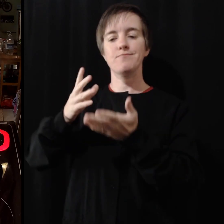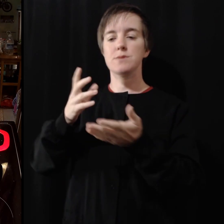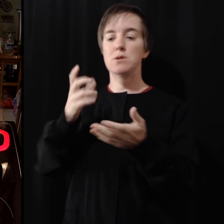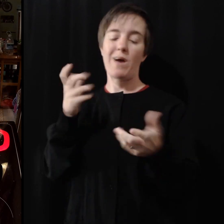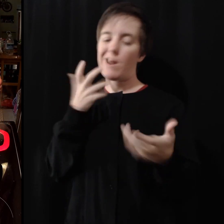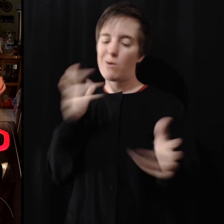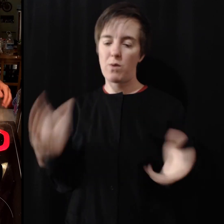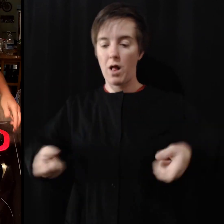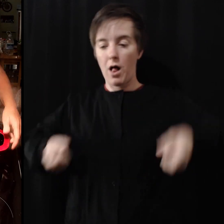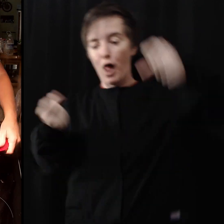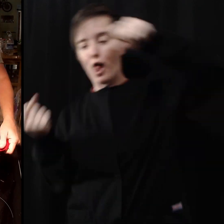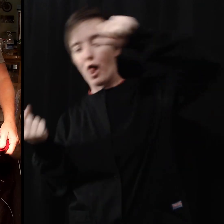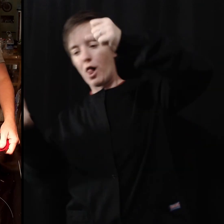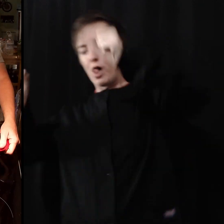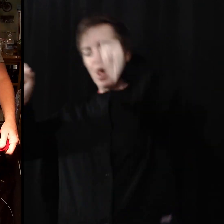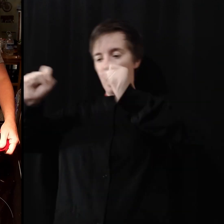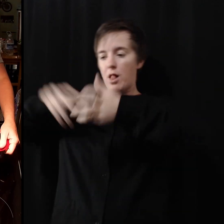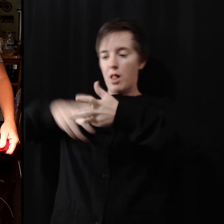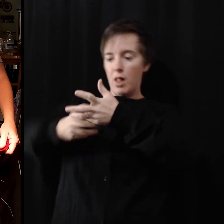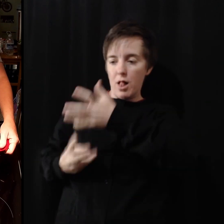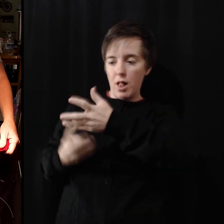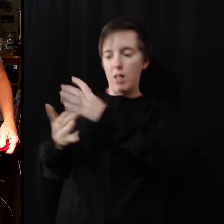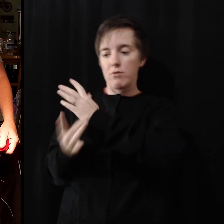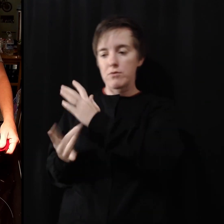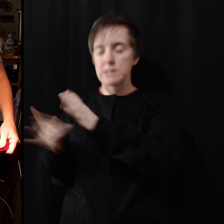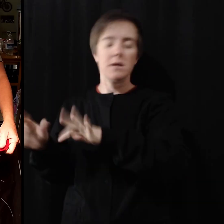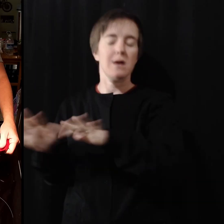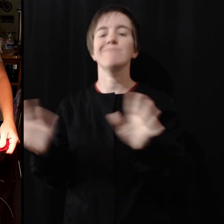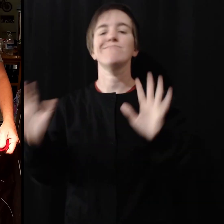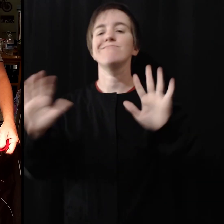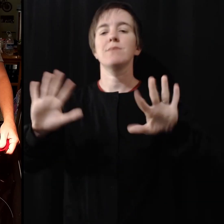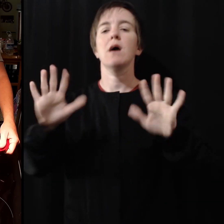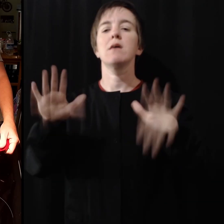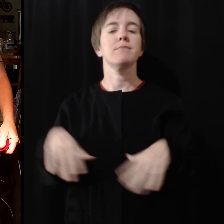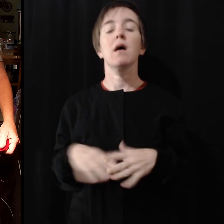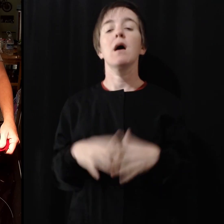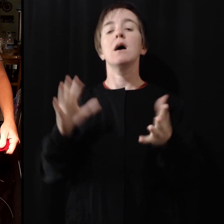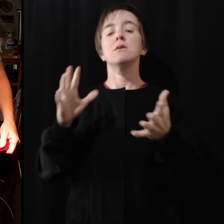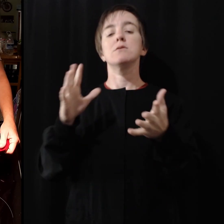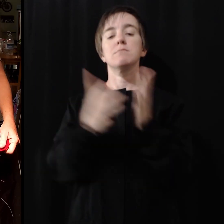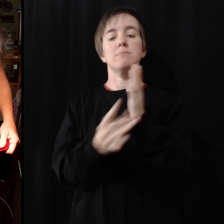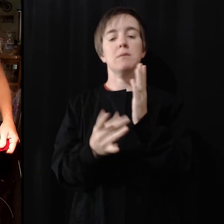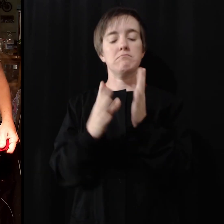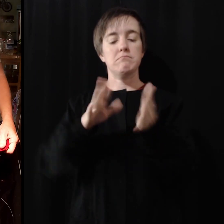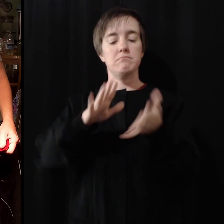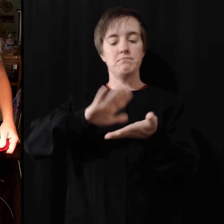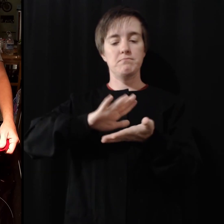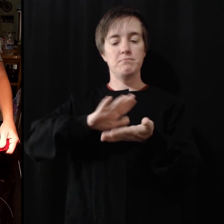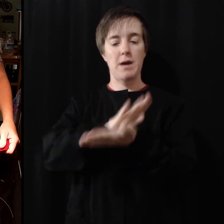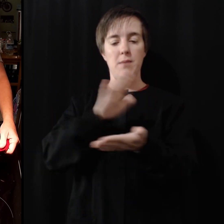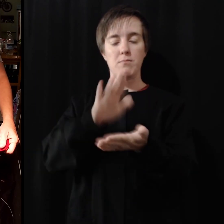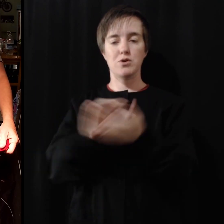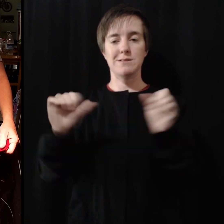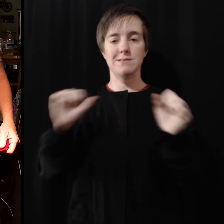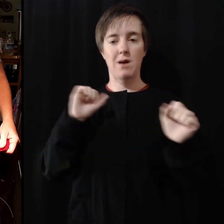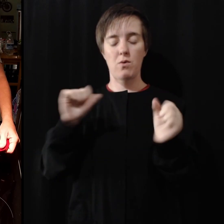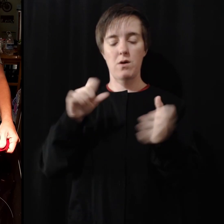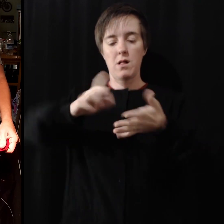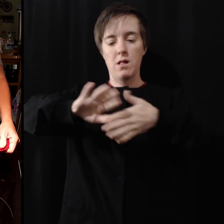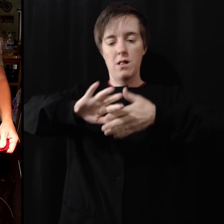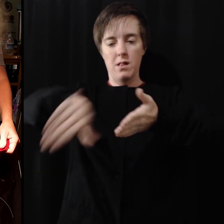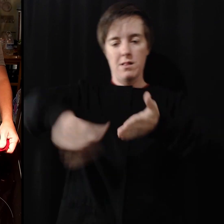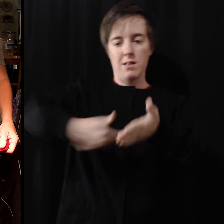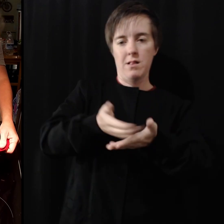grease out, straining it out, and all that jazz, instead I just use a paper towel and I wipe the spoon like kind of under the